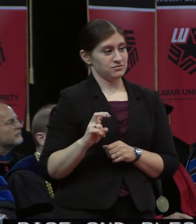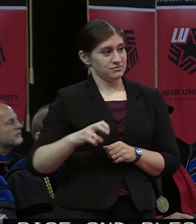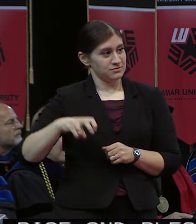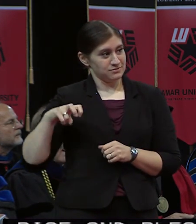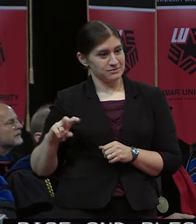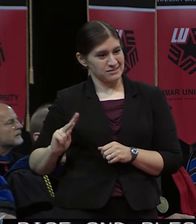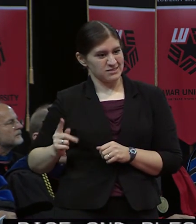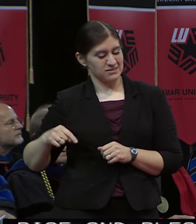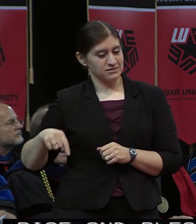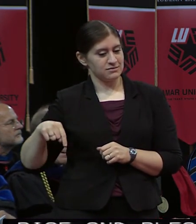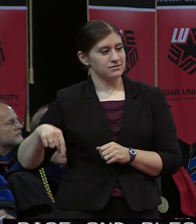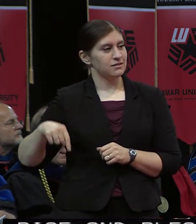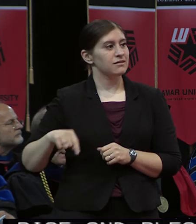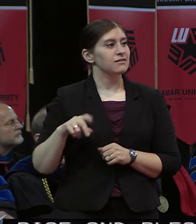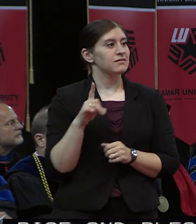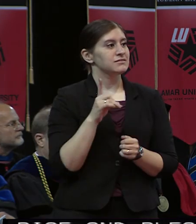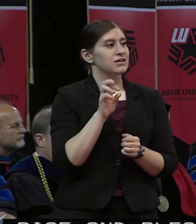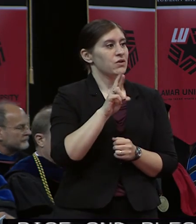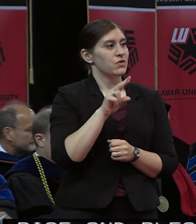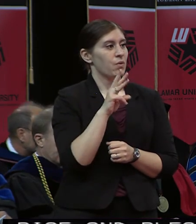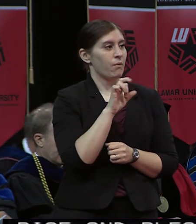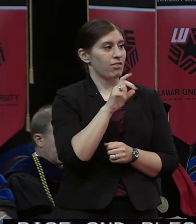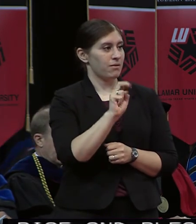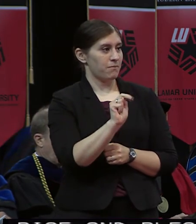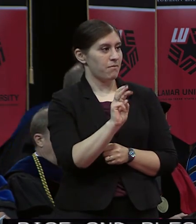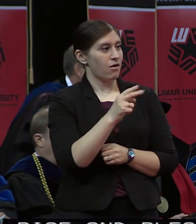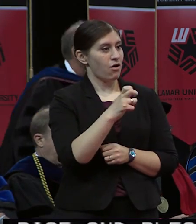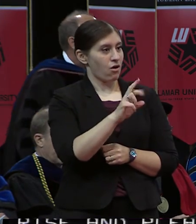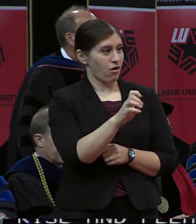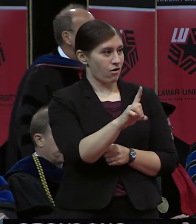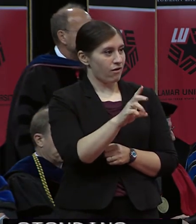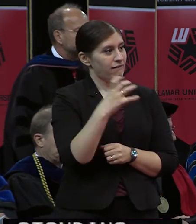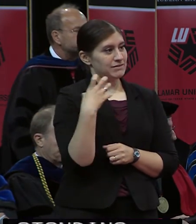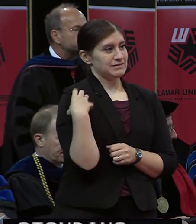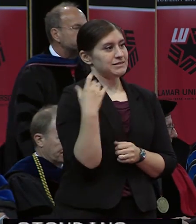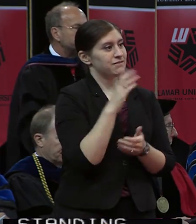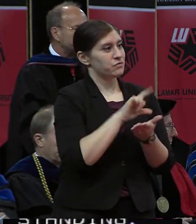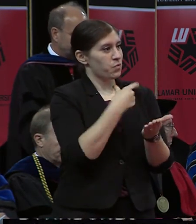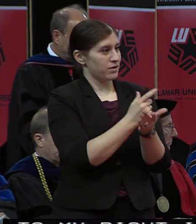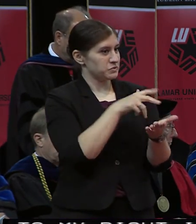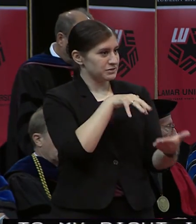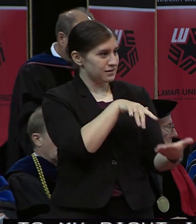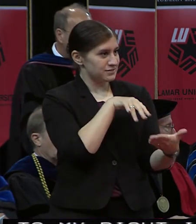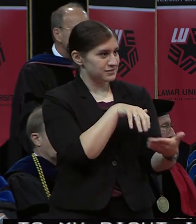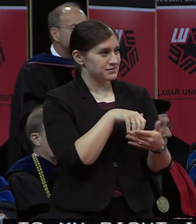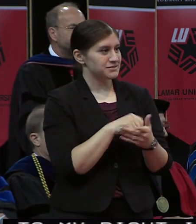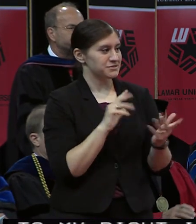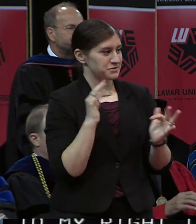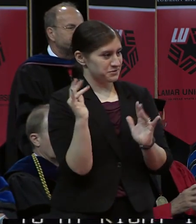two, Dr. William Harn, Dean of Graduate Studies.